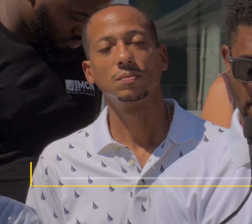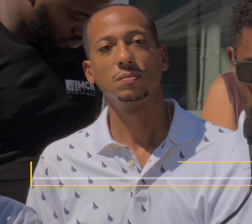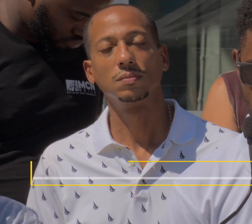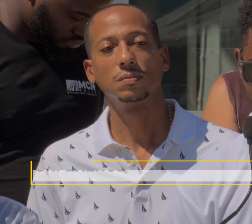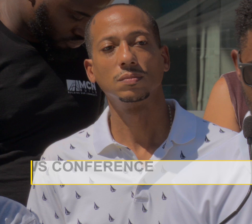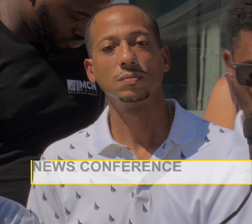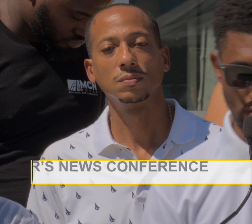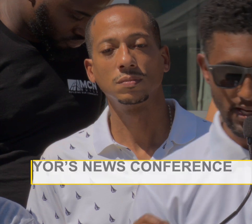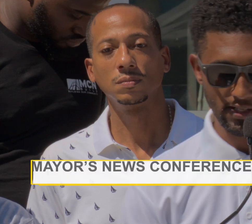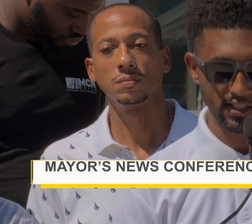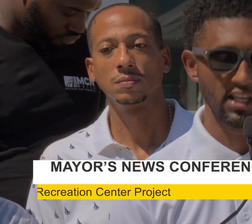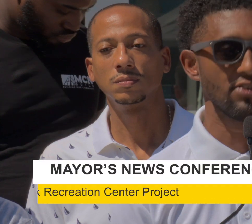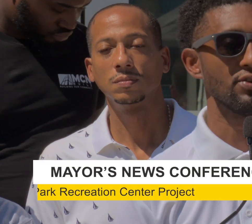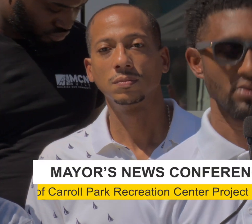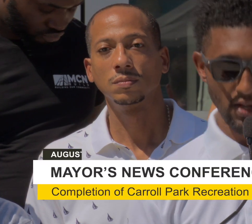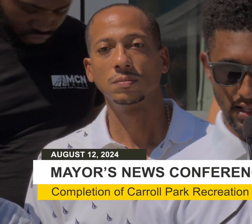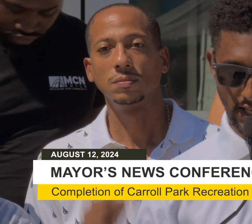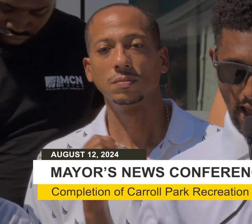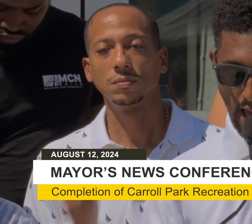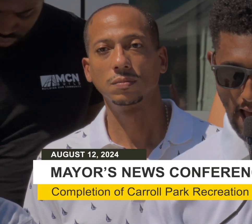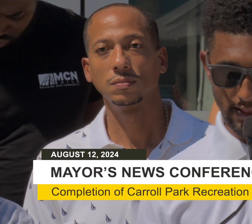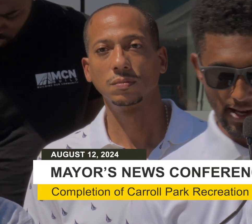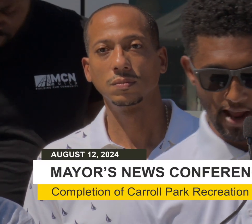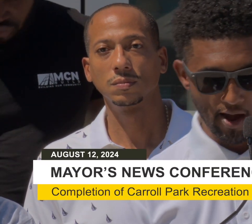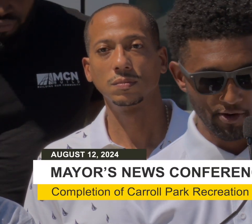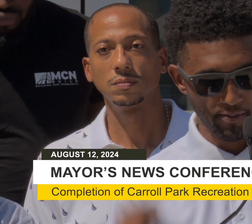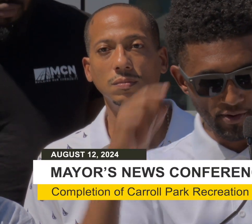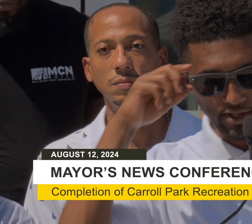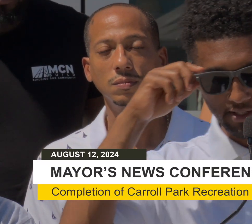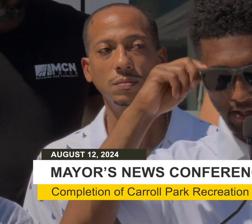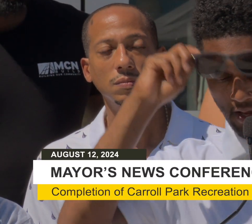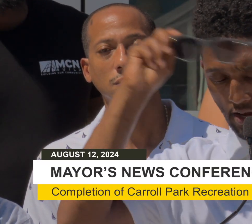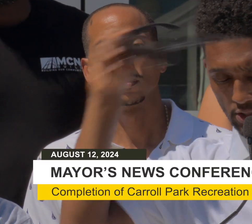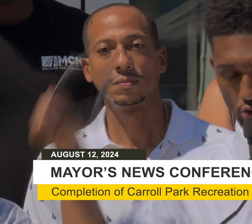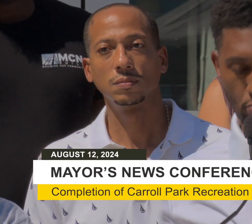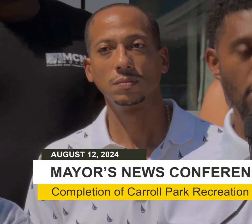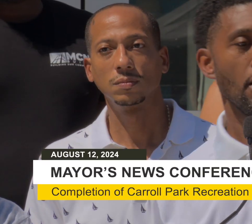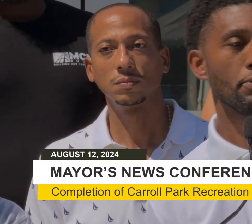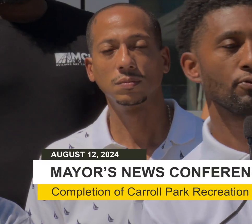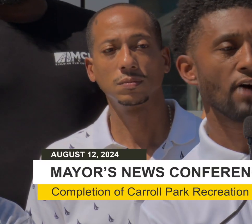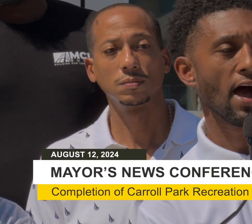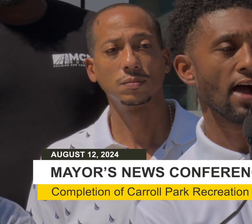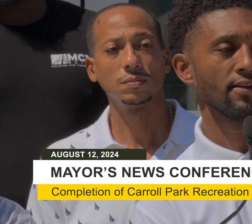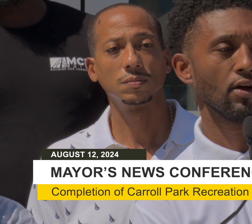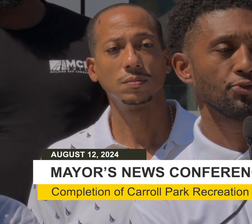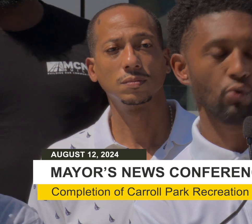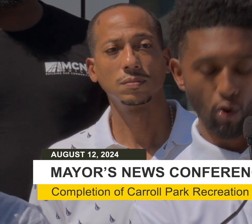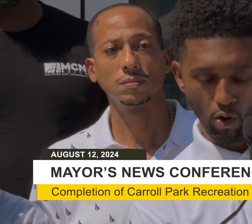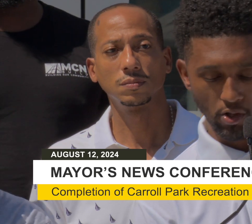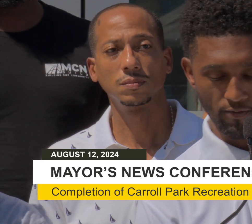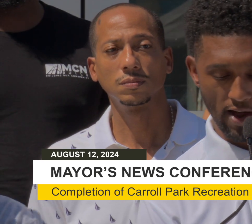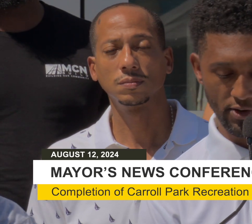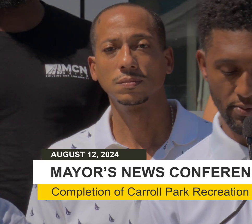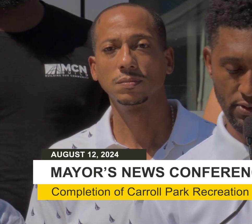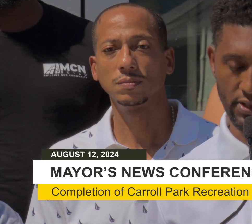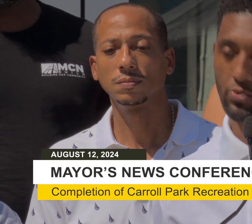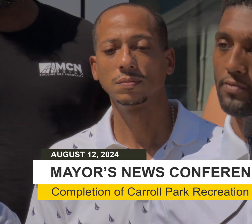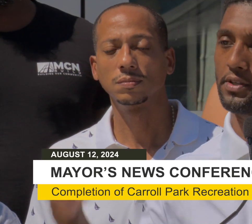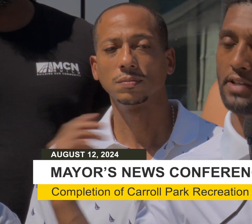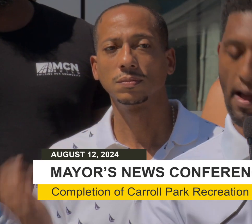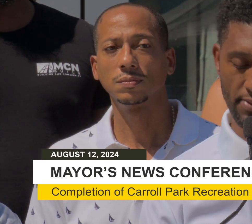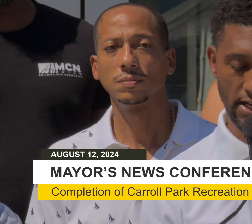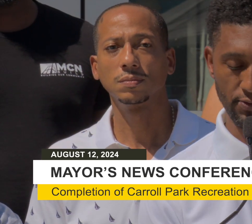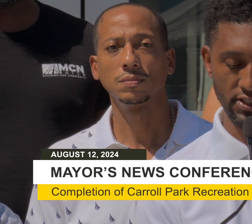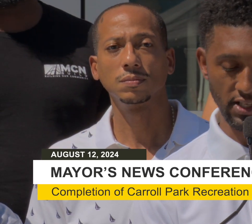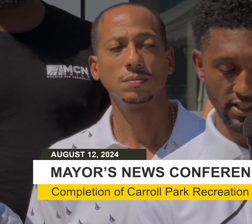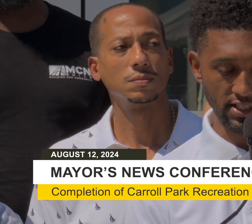these celebrations, we continue to highlight our communities to provide to all of our communities with